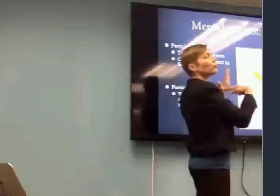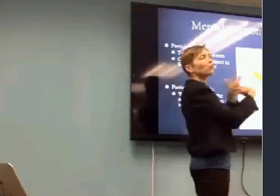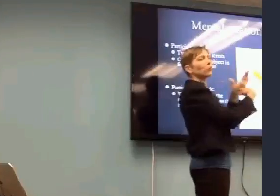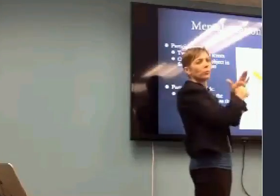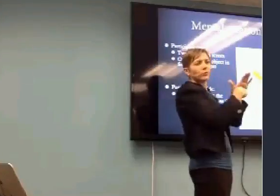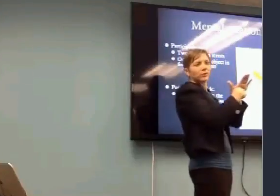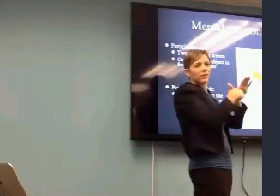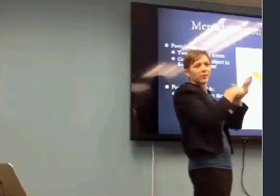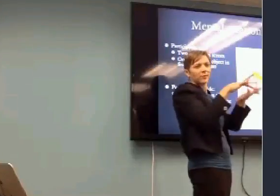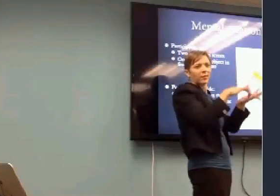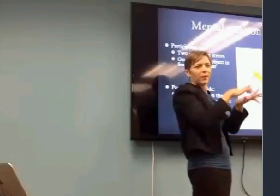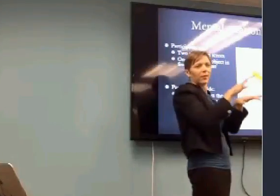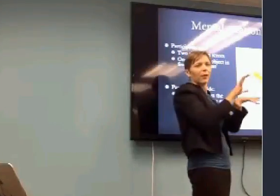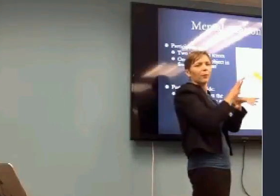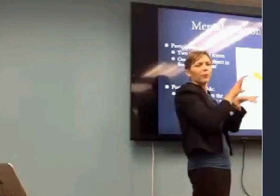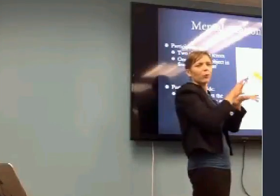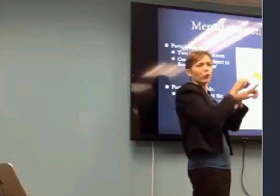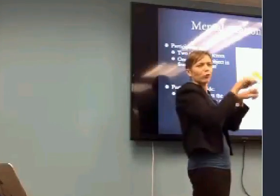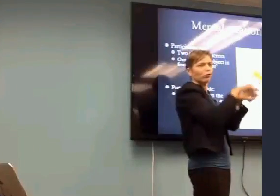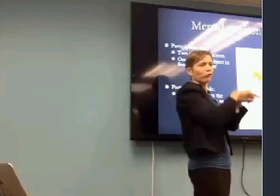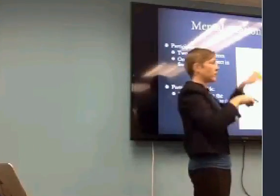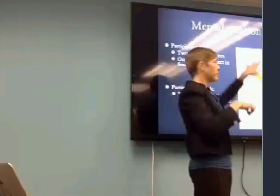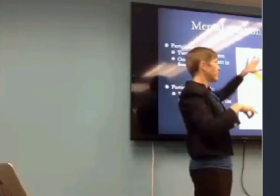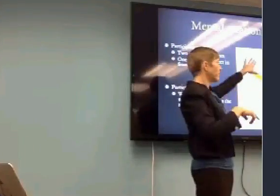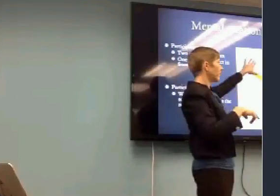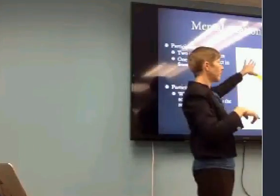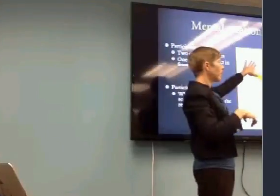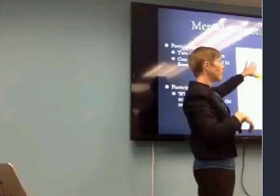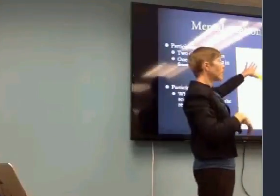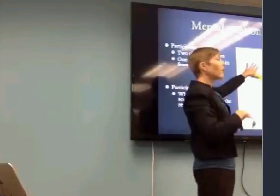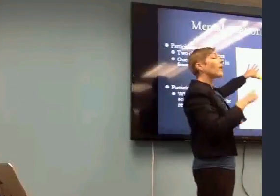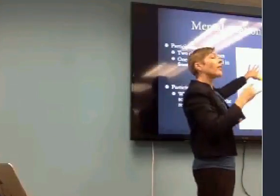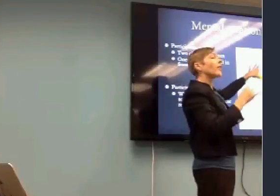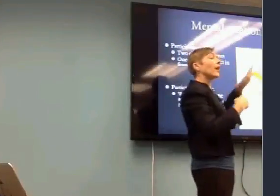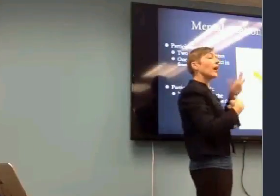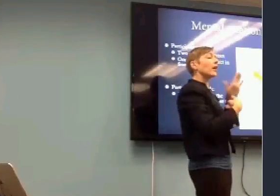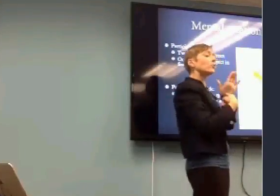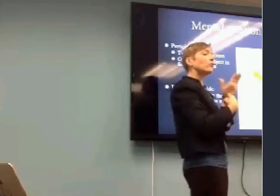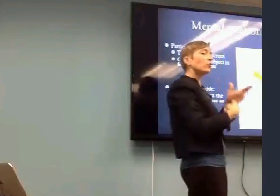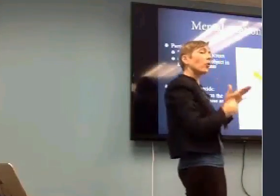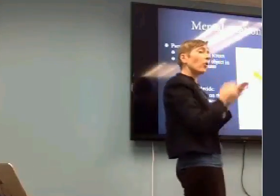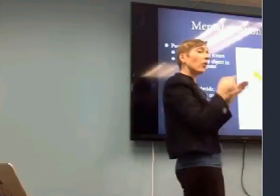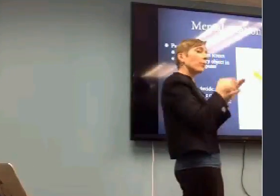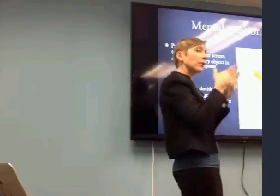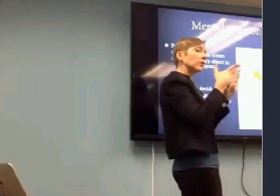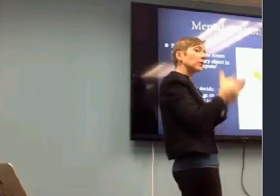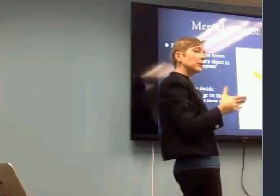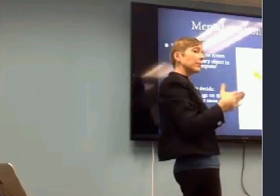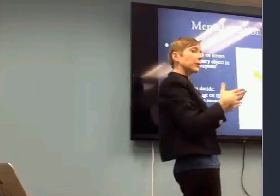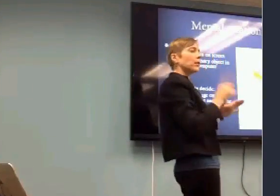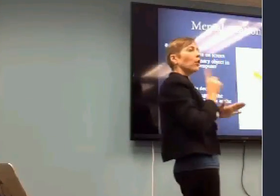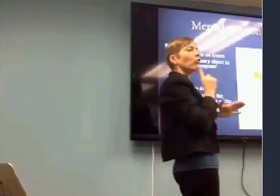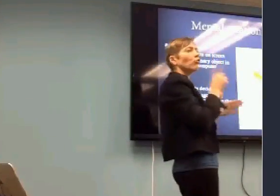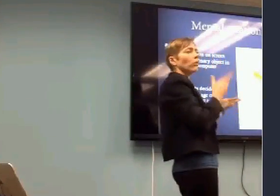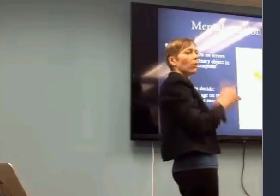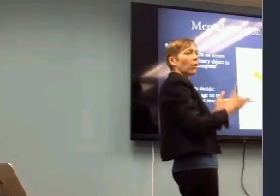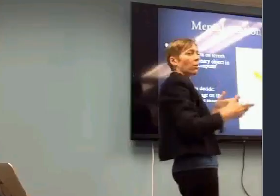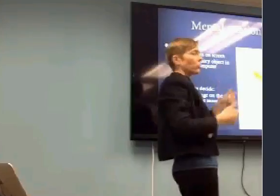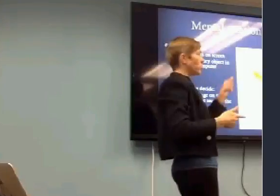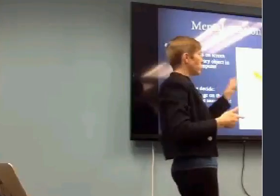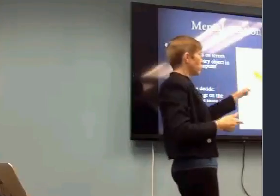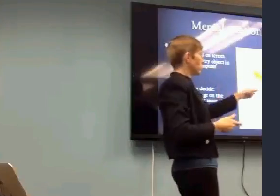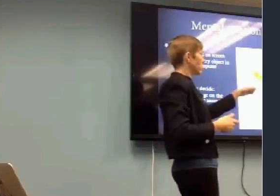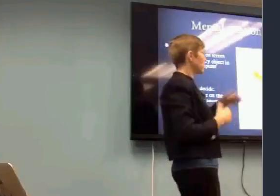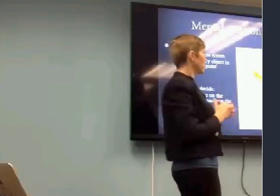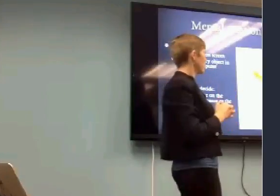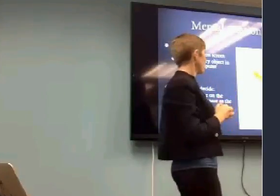picture on the screen. This represents a computer that I use, the computer screen. I will show the